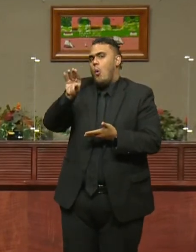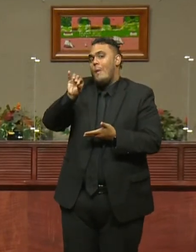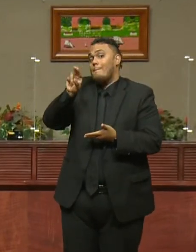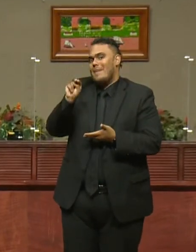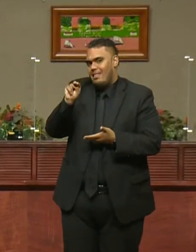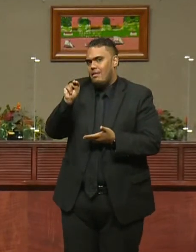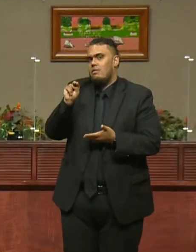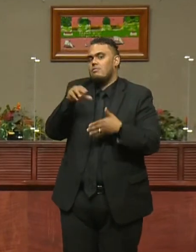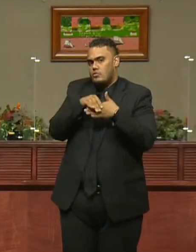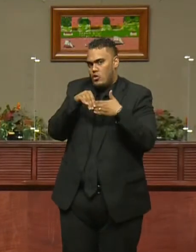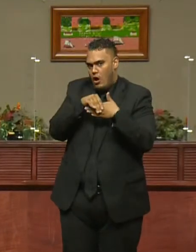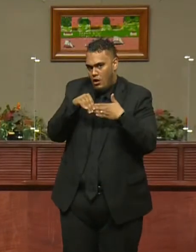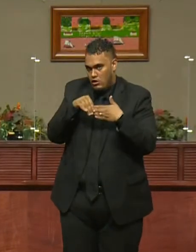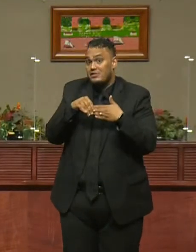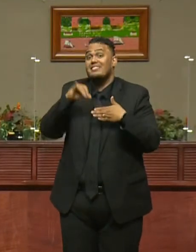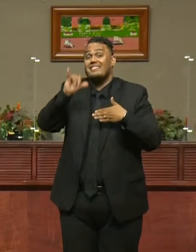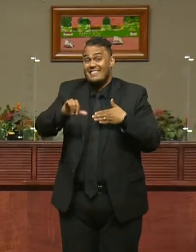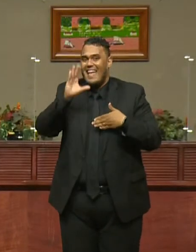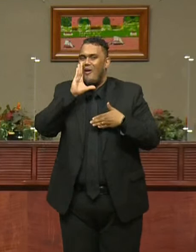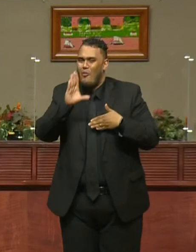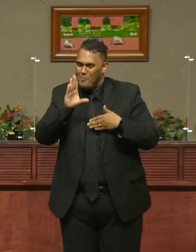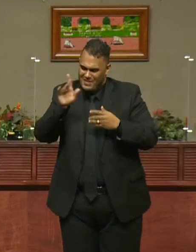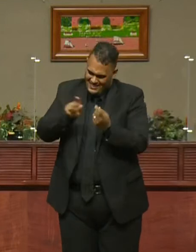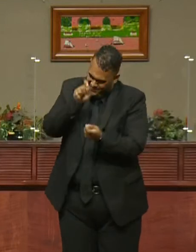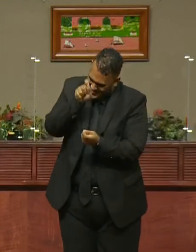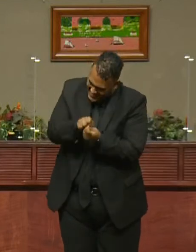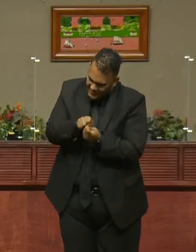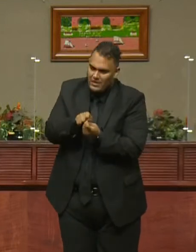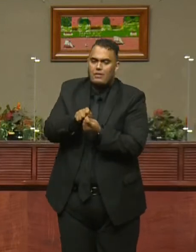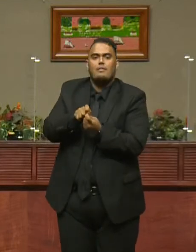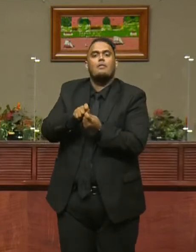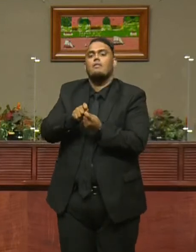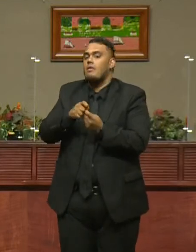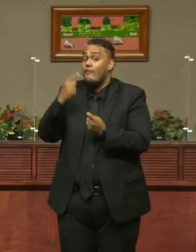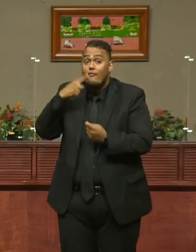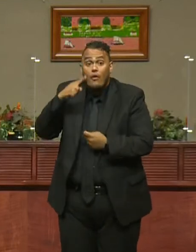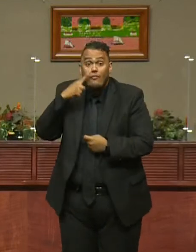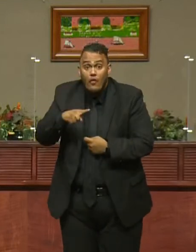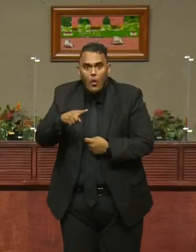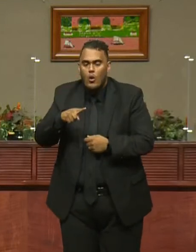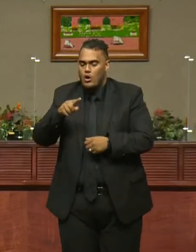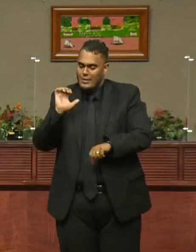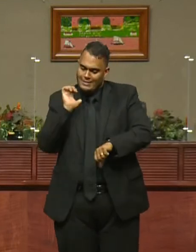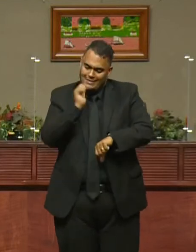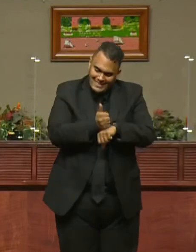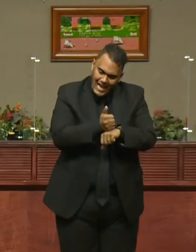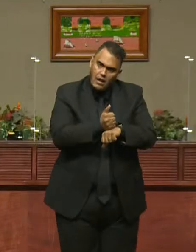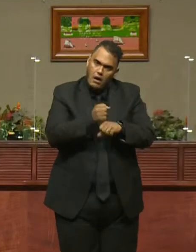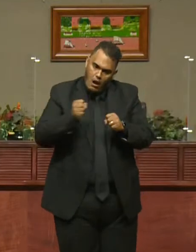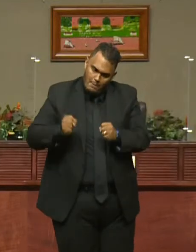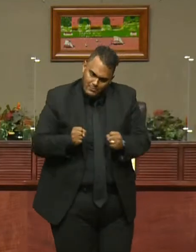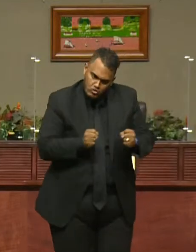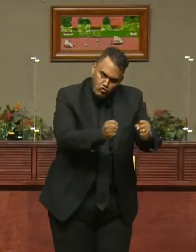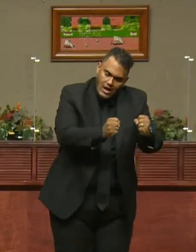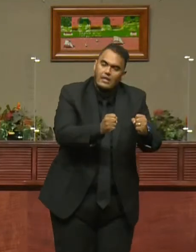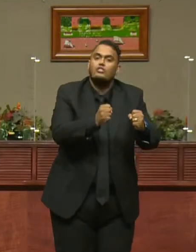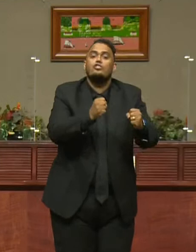solely dedicated to developing a strategy and implement a strategy for routine